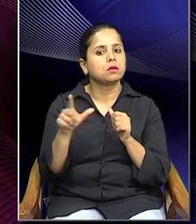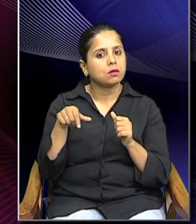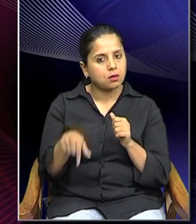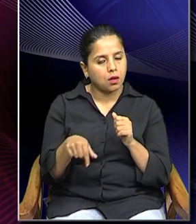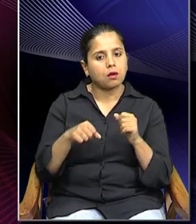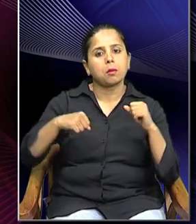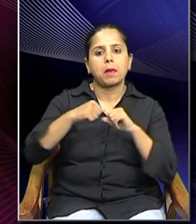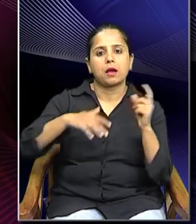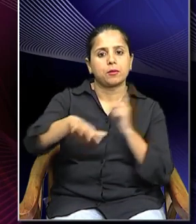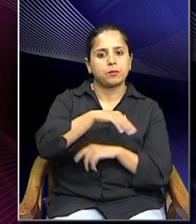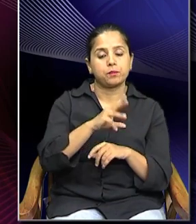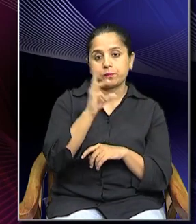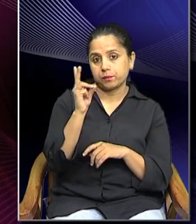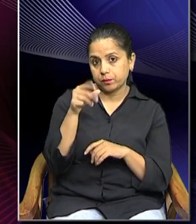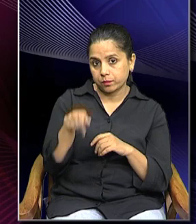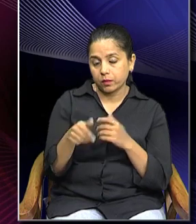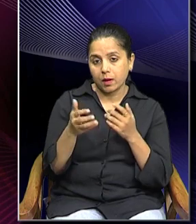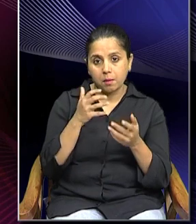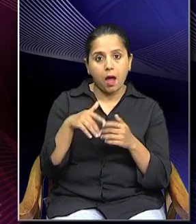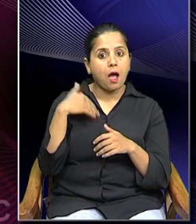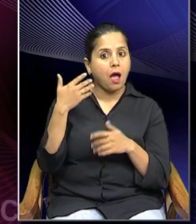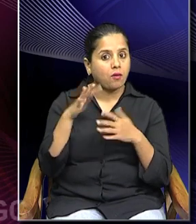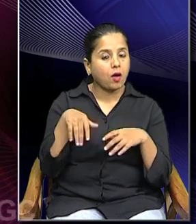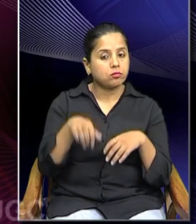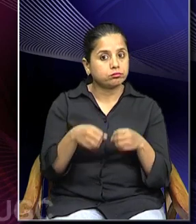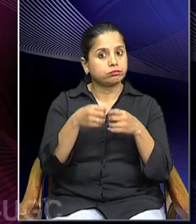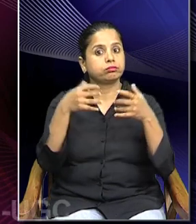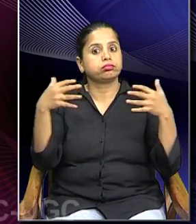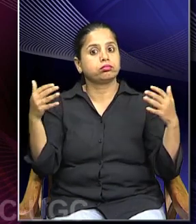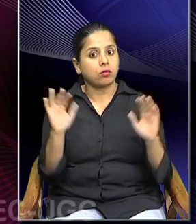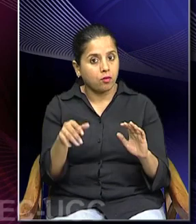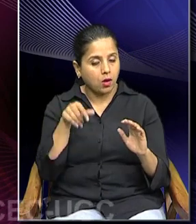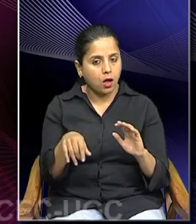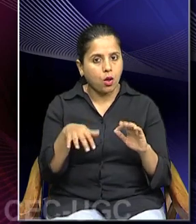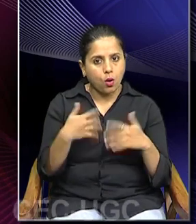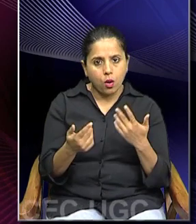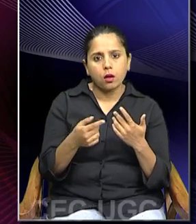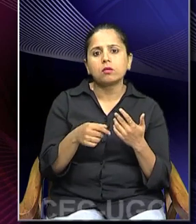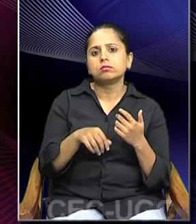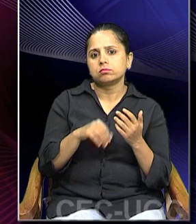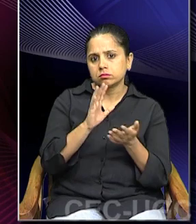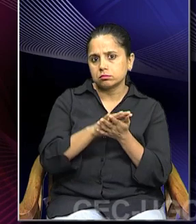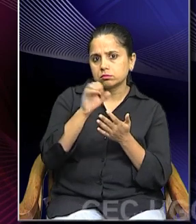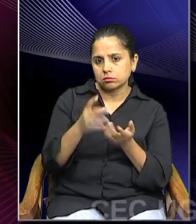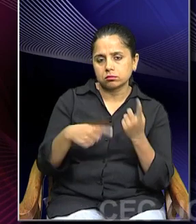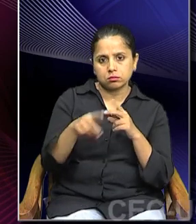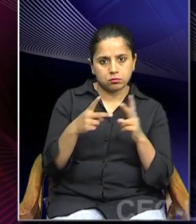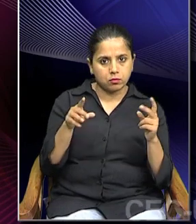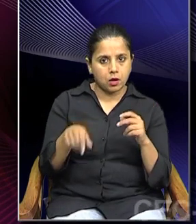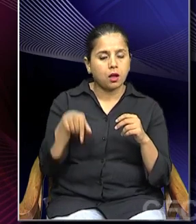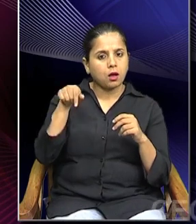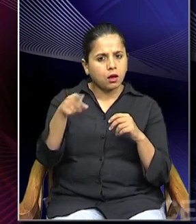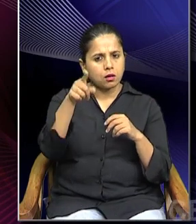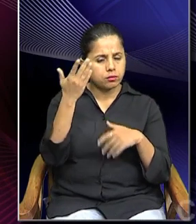third, the market as ever expanding and destructive force that by